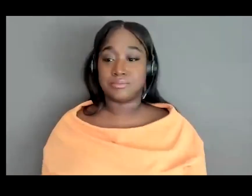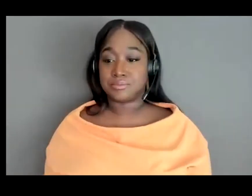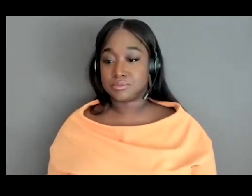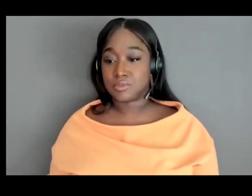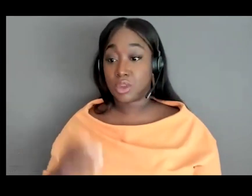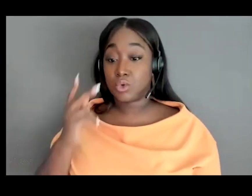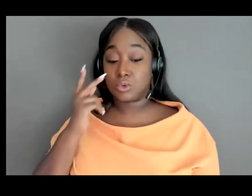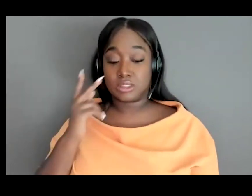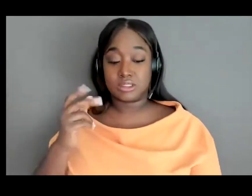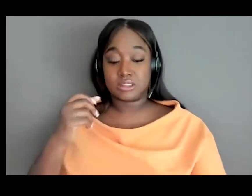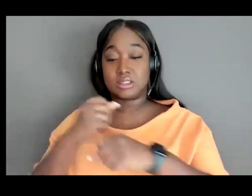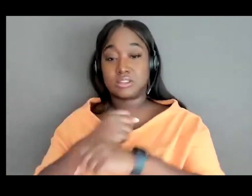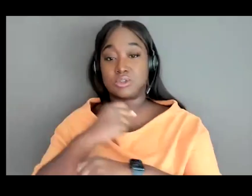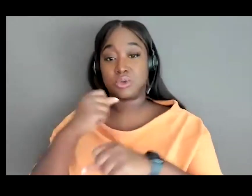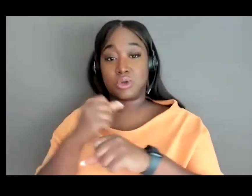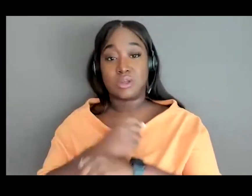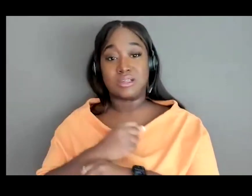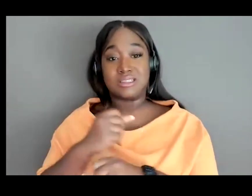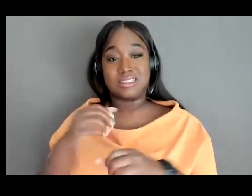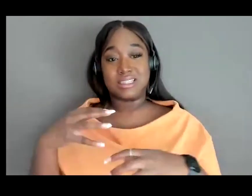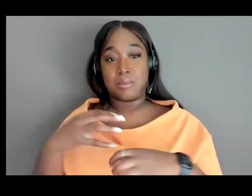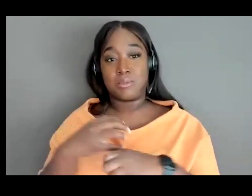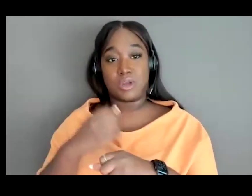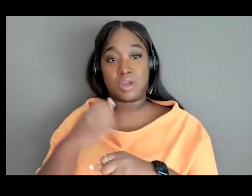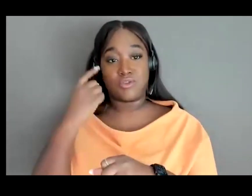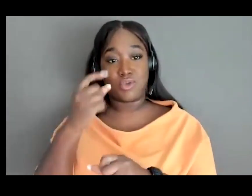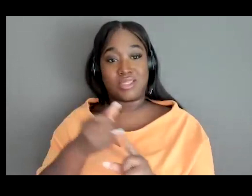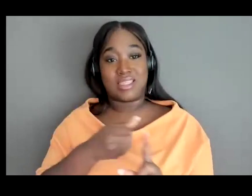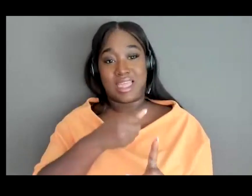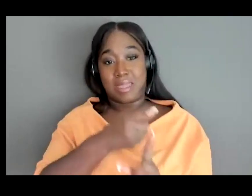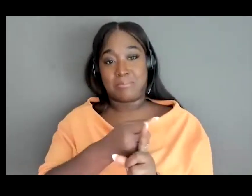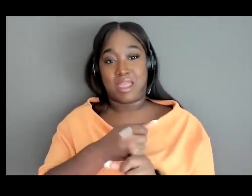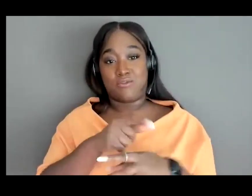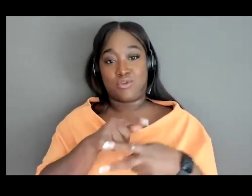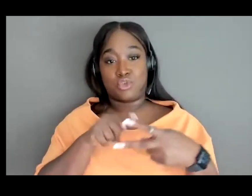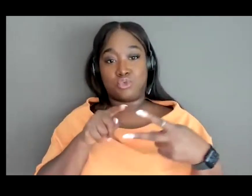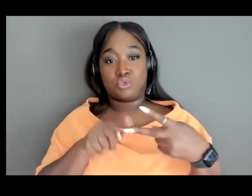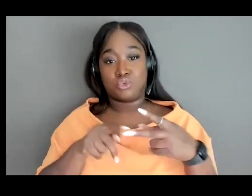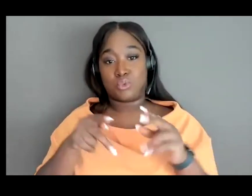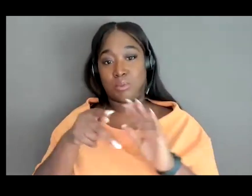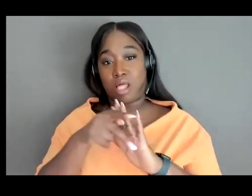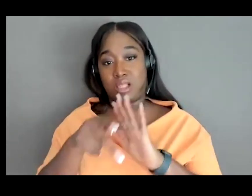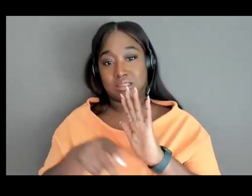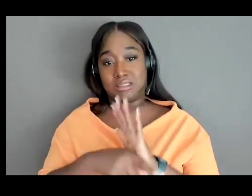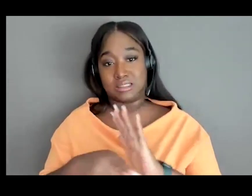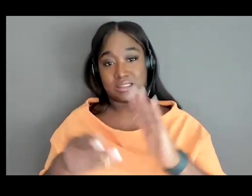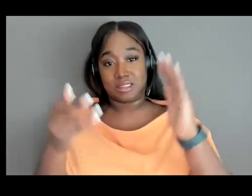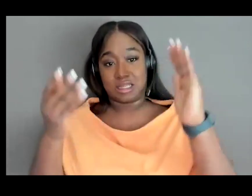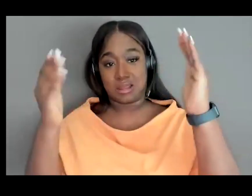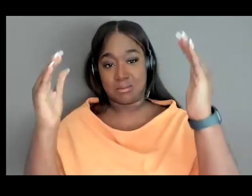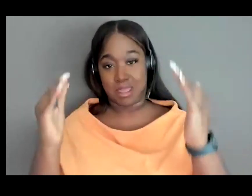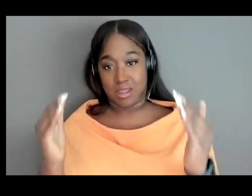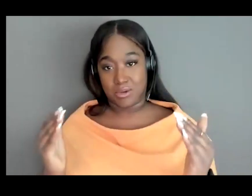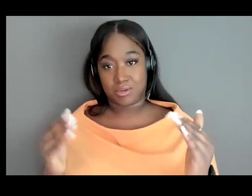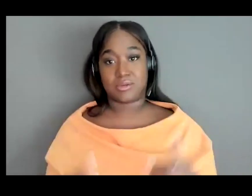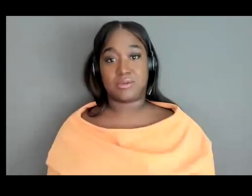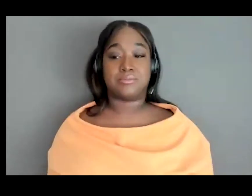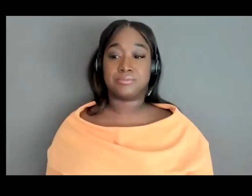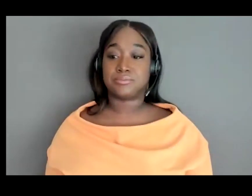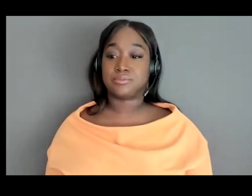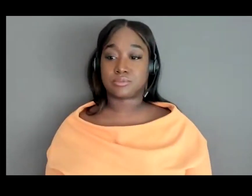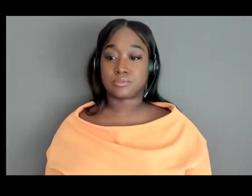And we can look at the sort of statistical summary of the impacts of these two policies combined.